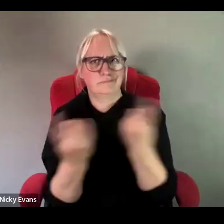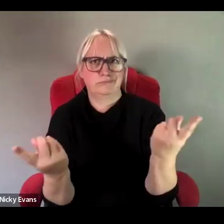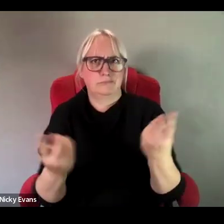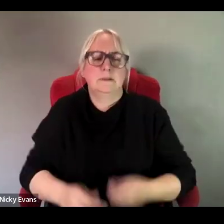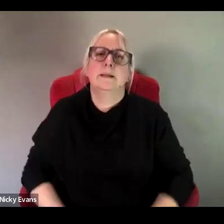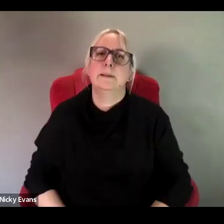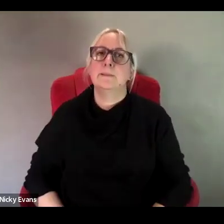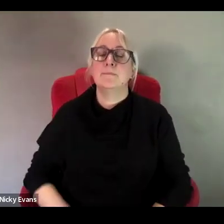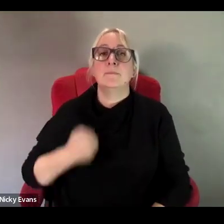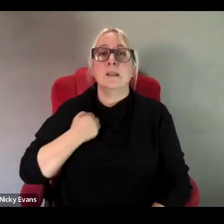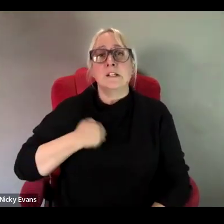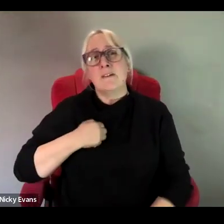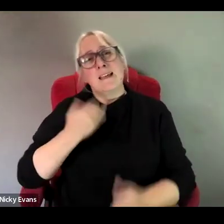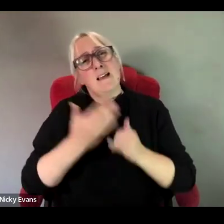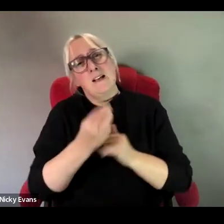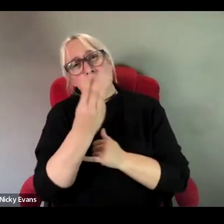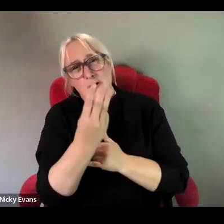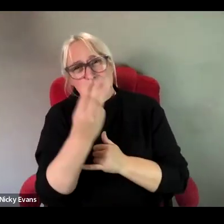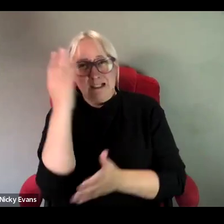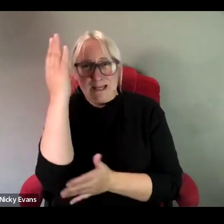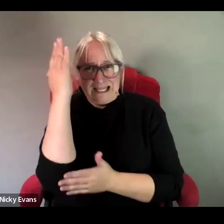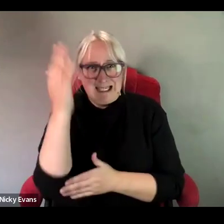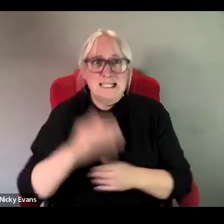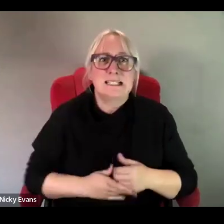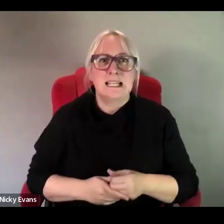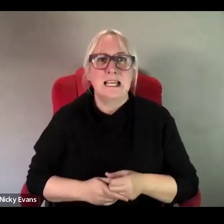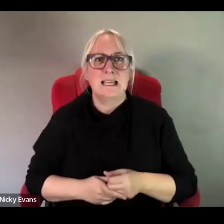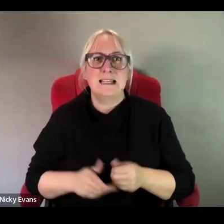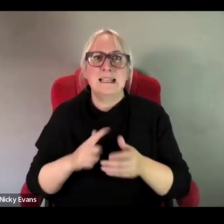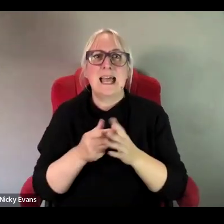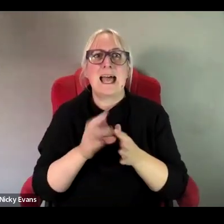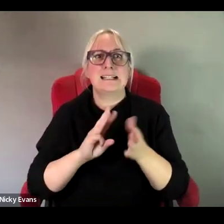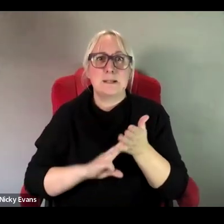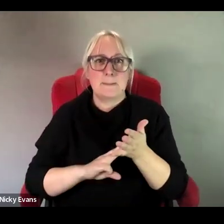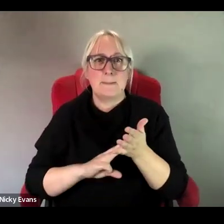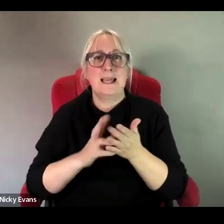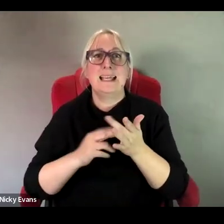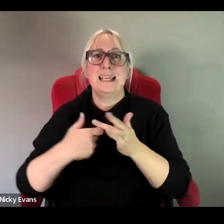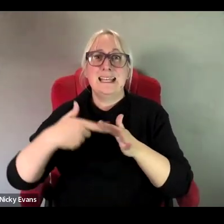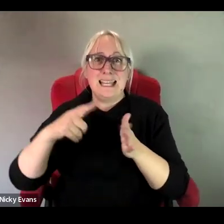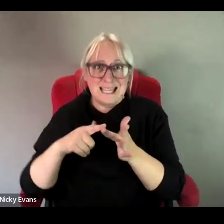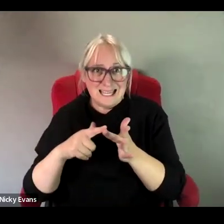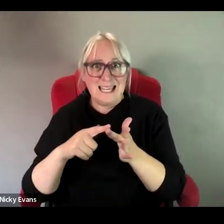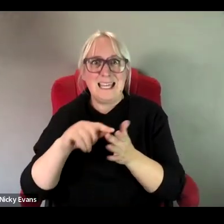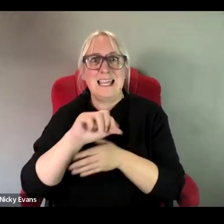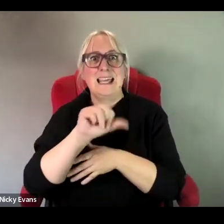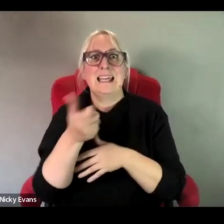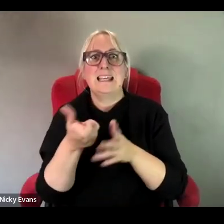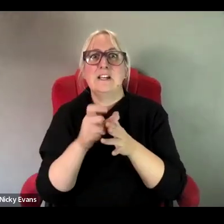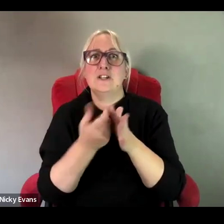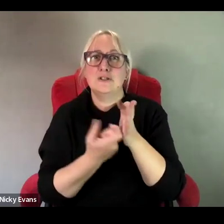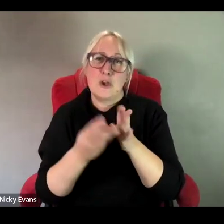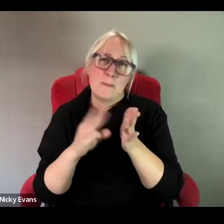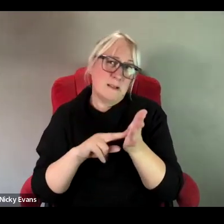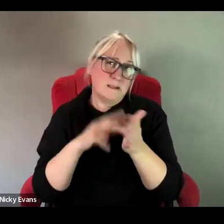for the last three speakers, Adam, Nikki and Dermot. I'm afraid we've run out of time. We've only got a couple